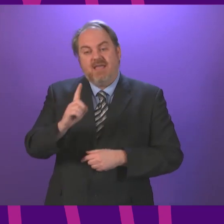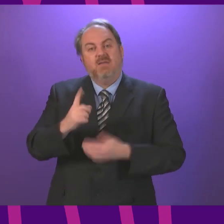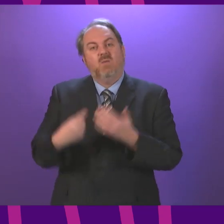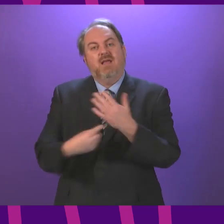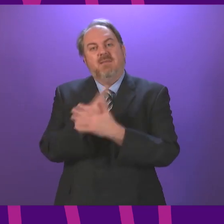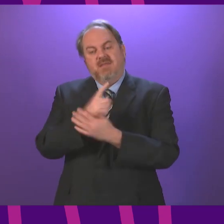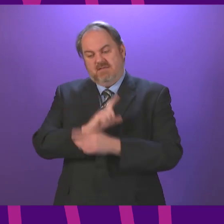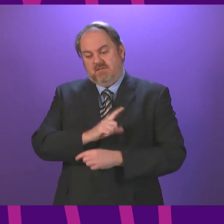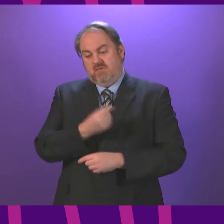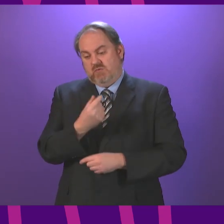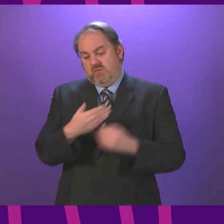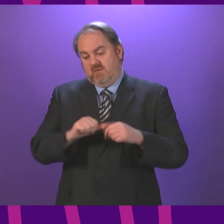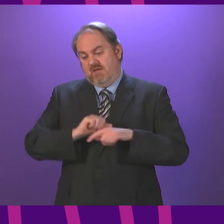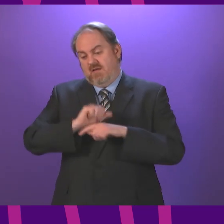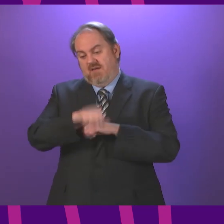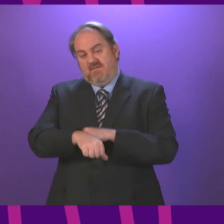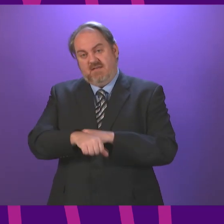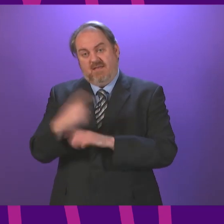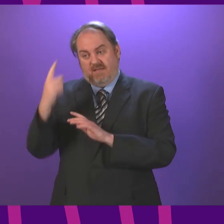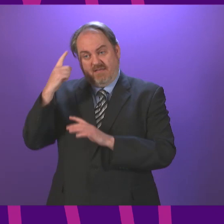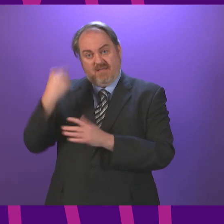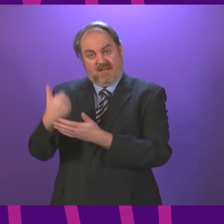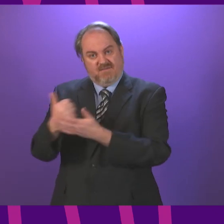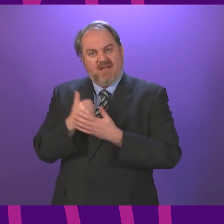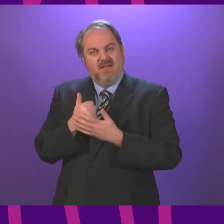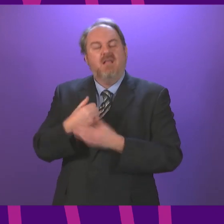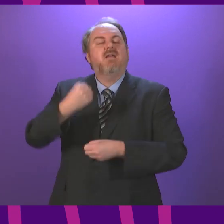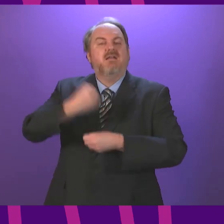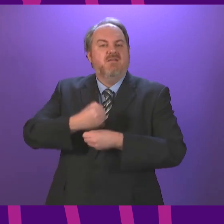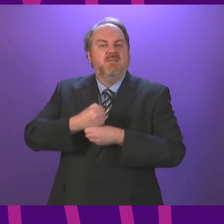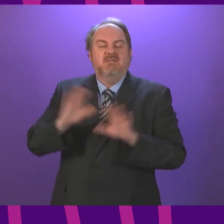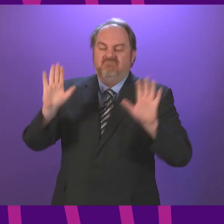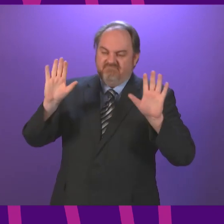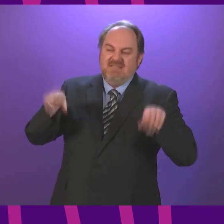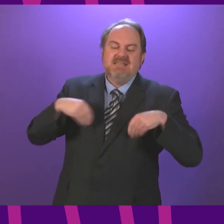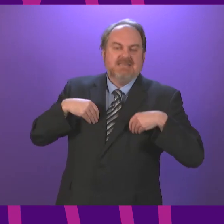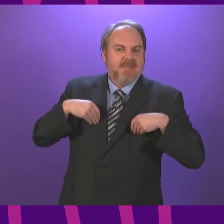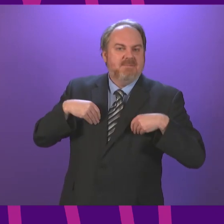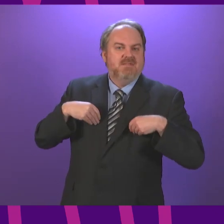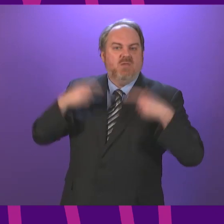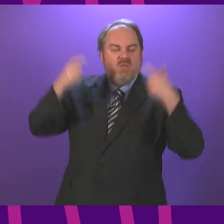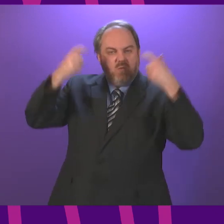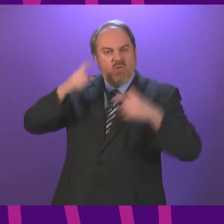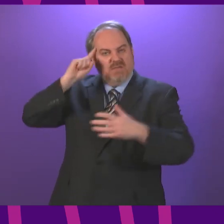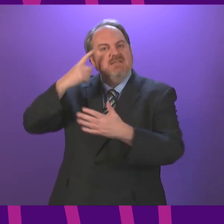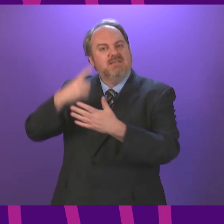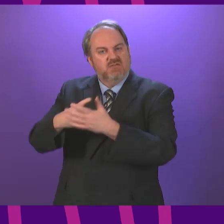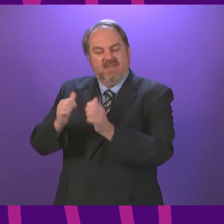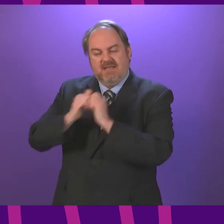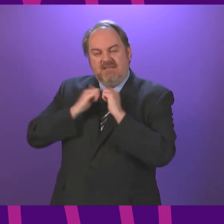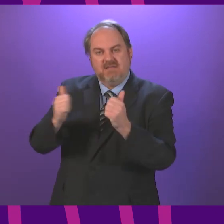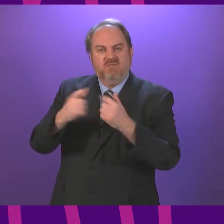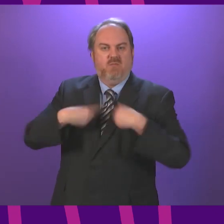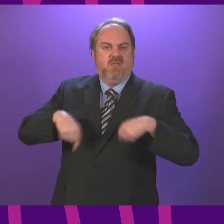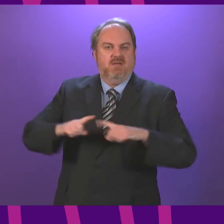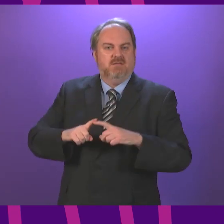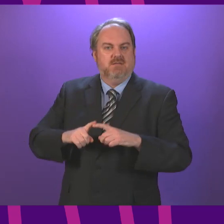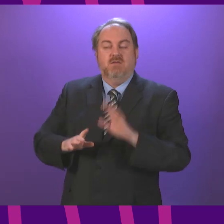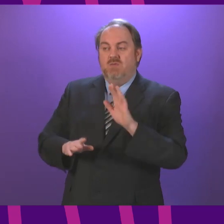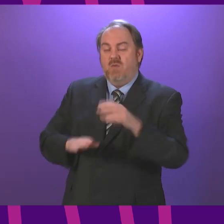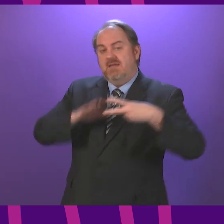followed that led to a decision on the part of the Government to concede the case. So that is there for anybody with an open mind to look at. I think the Deputy First